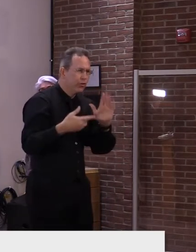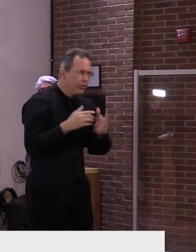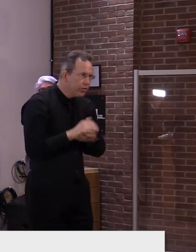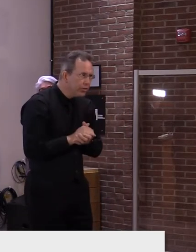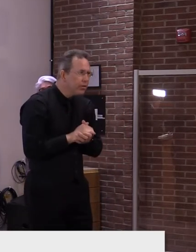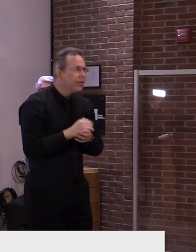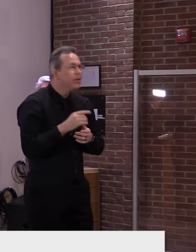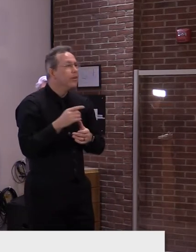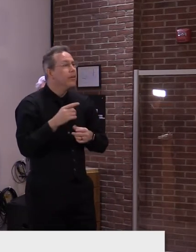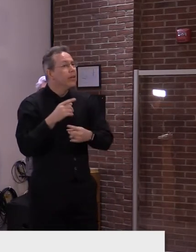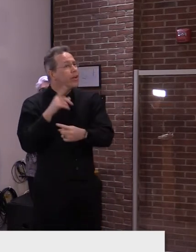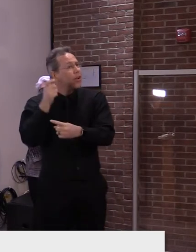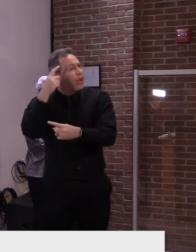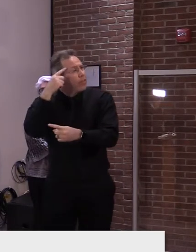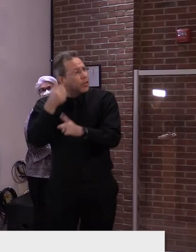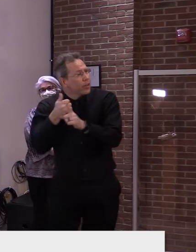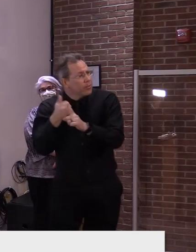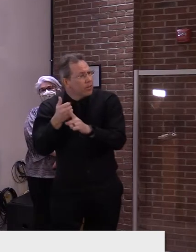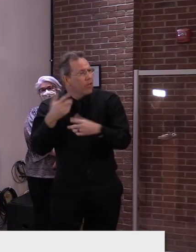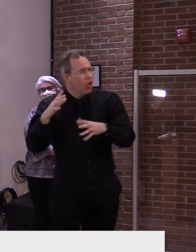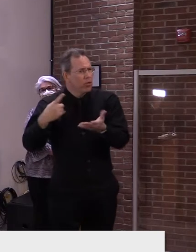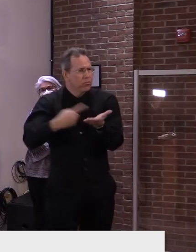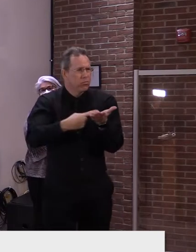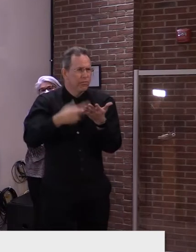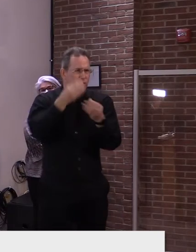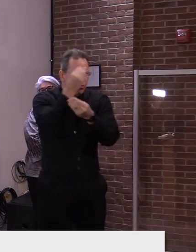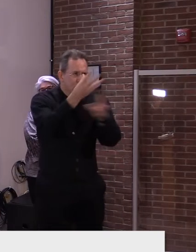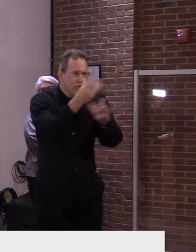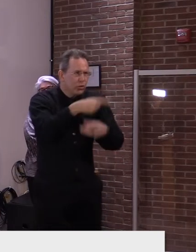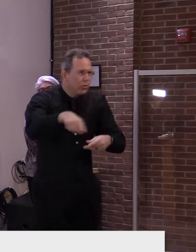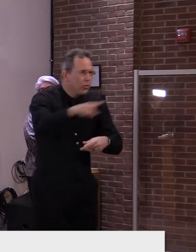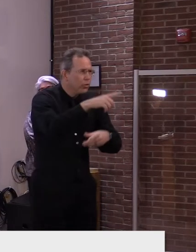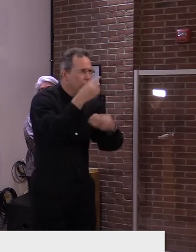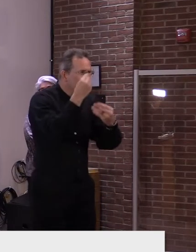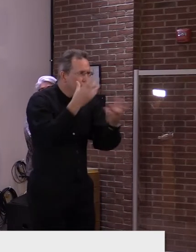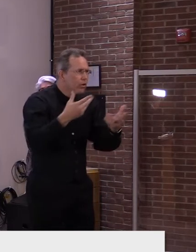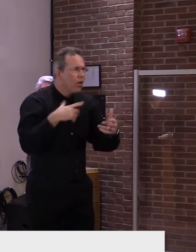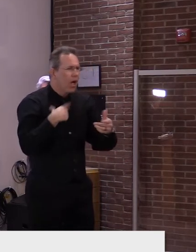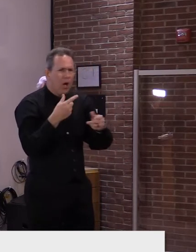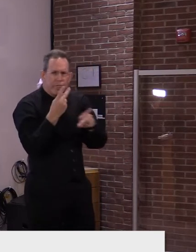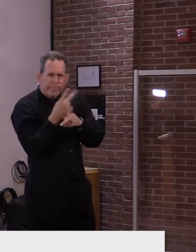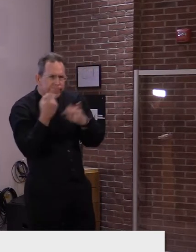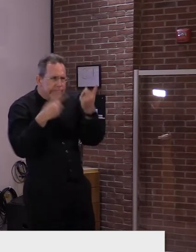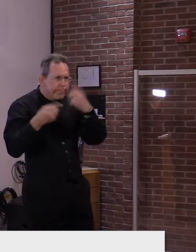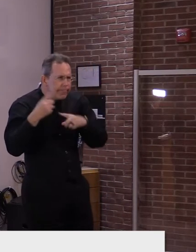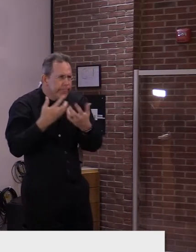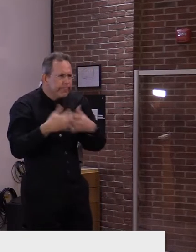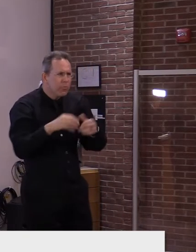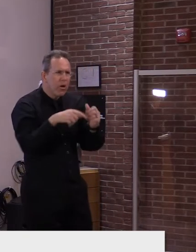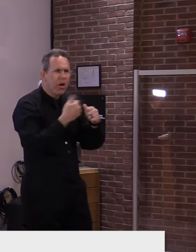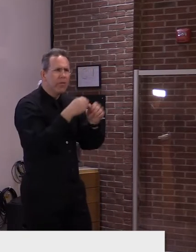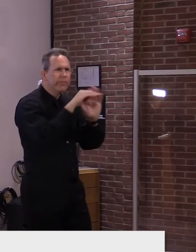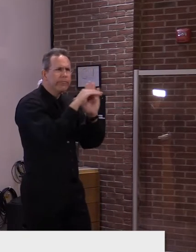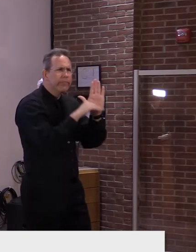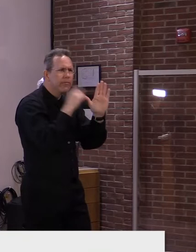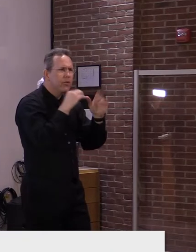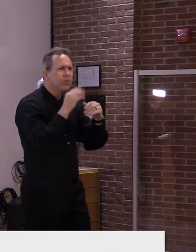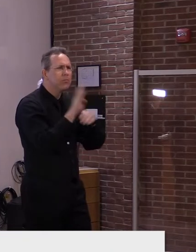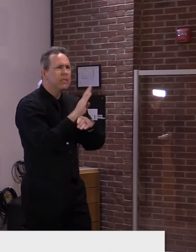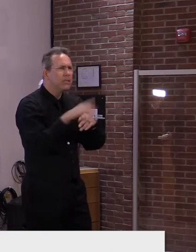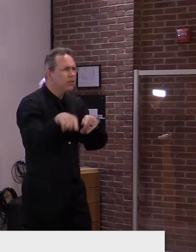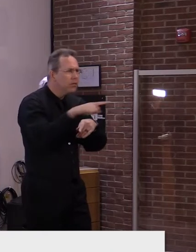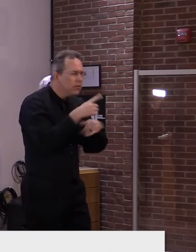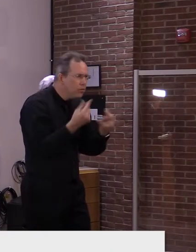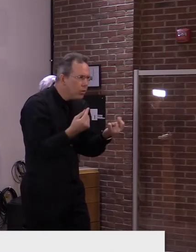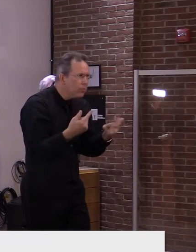try to find, you know, the sweet spot. And so I think that you can expect to have more clarity on that in the next couple of weeks